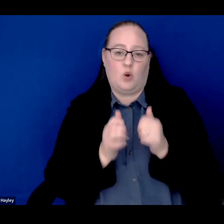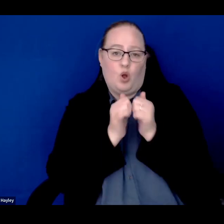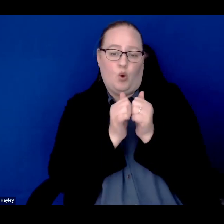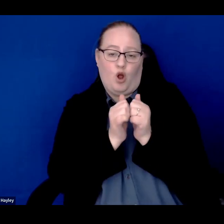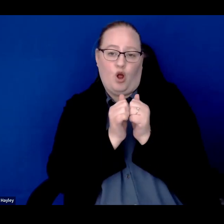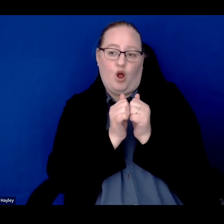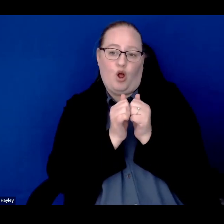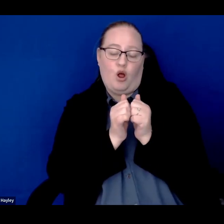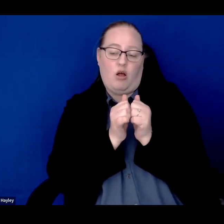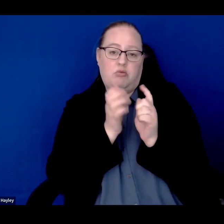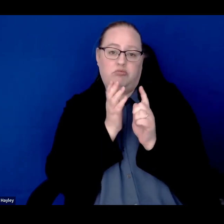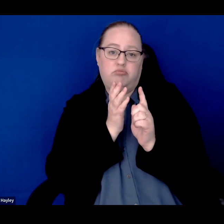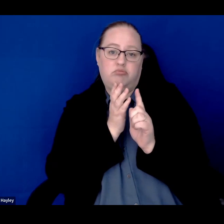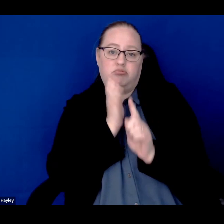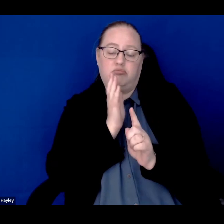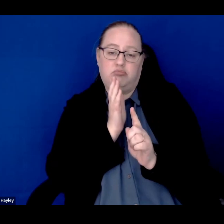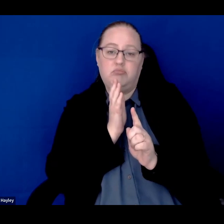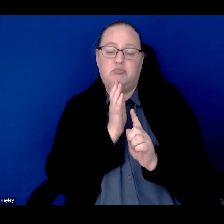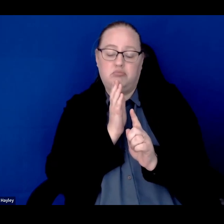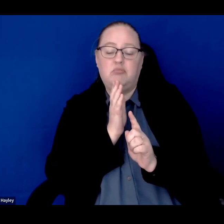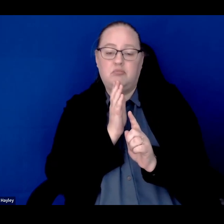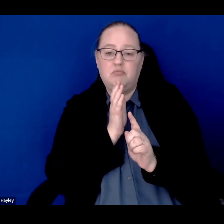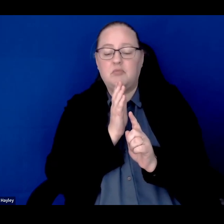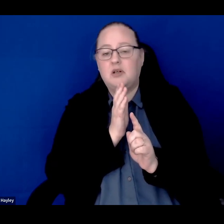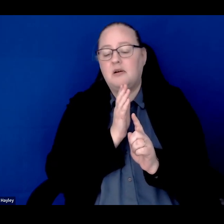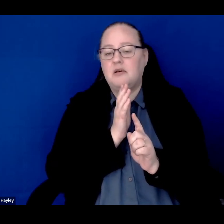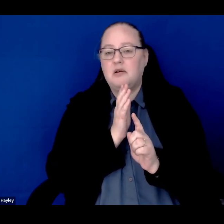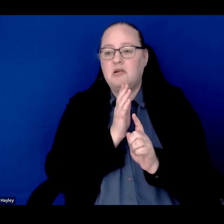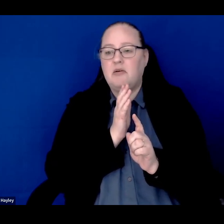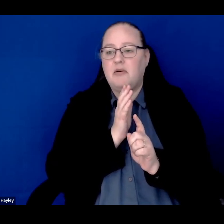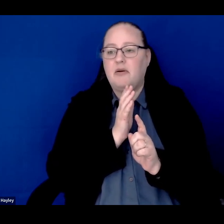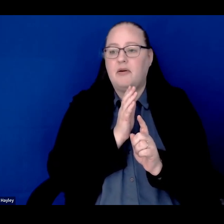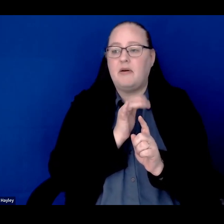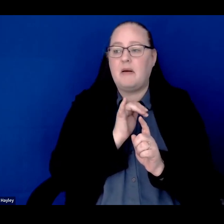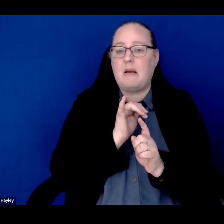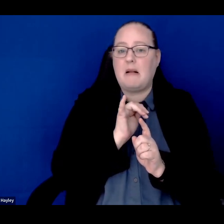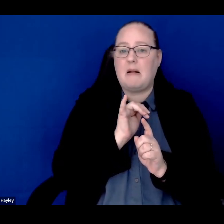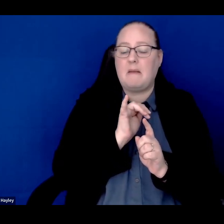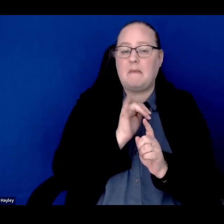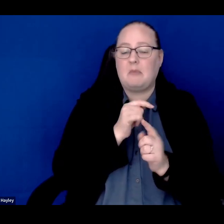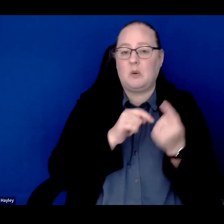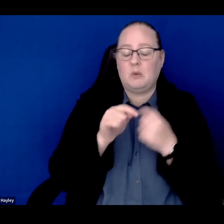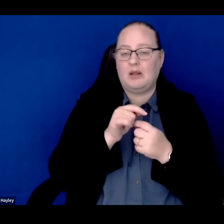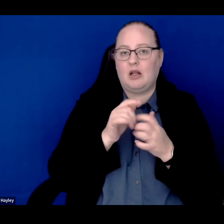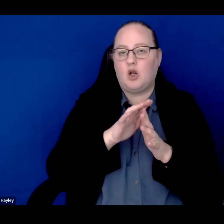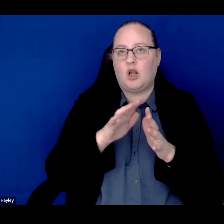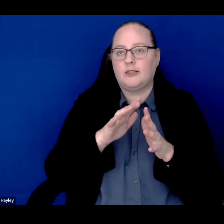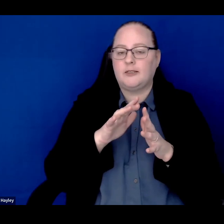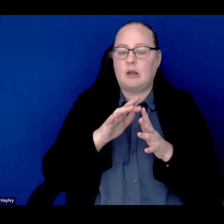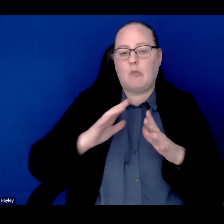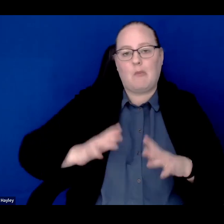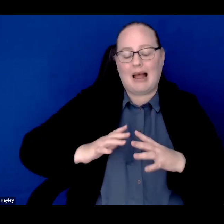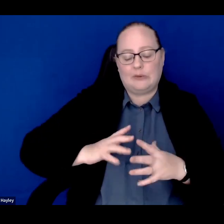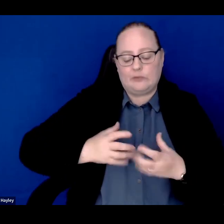maybe we're not always so prepared to make space for this type of thing. So continual GDP growth, I'm seeing